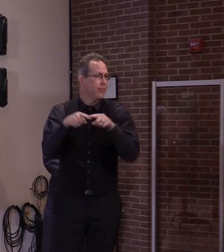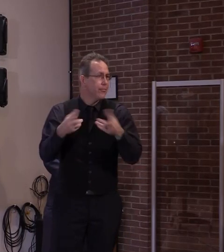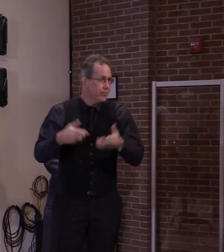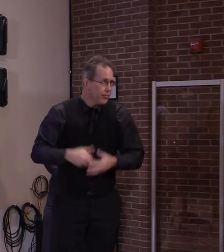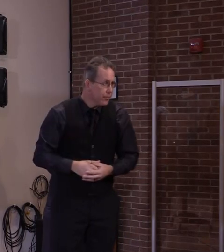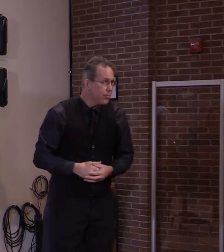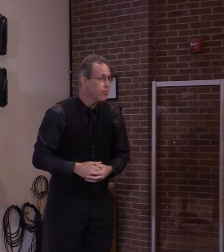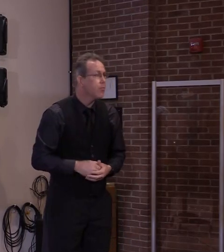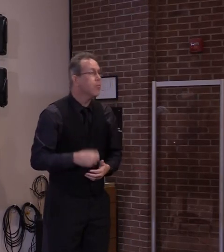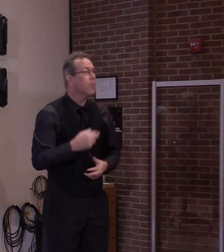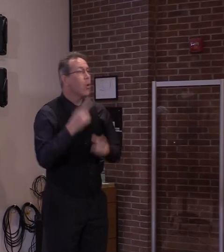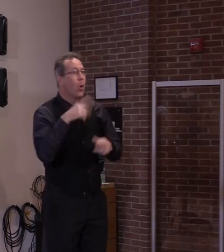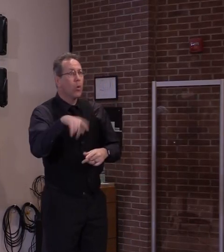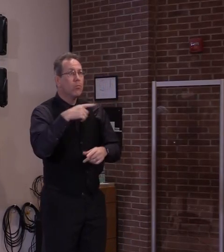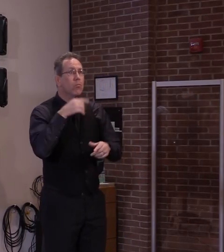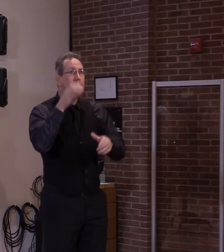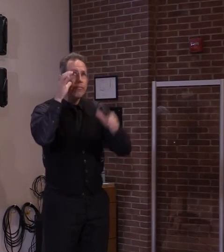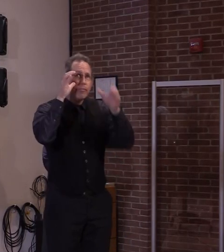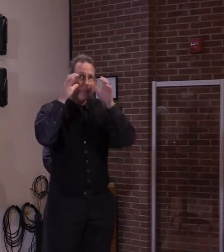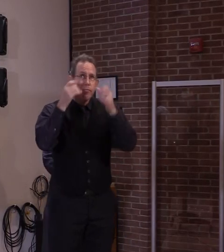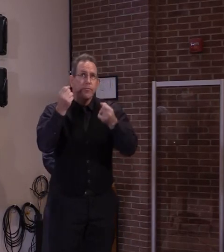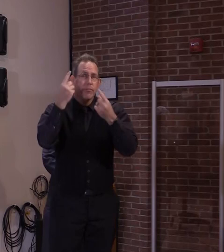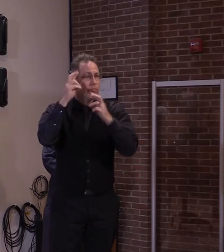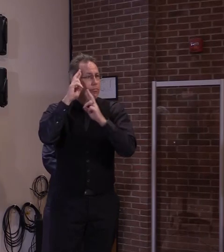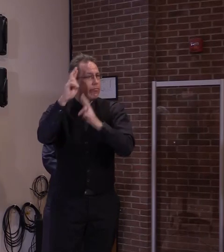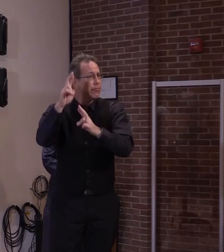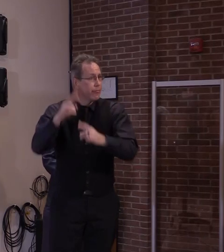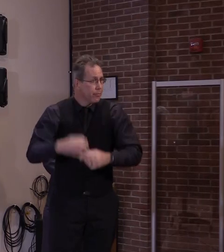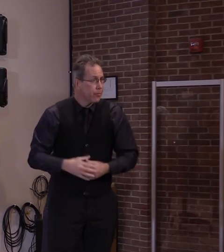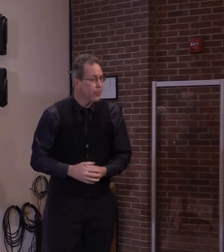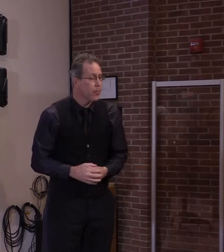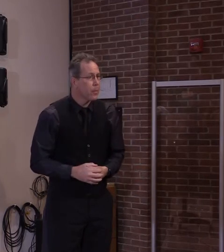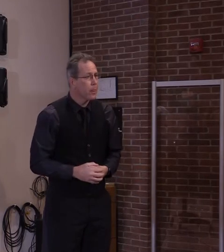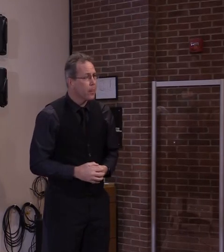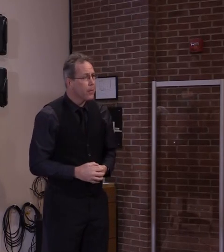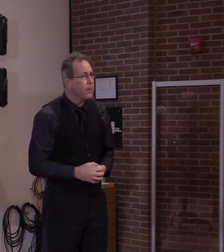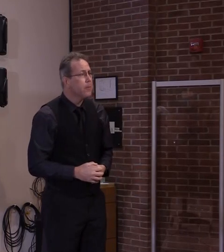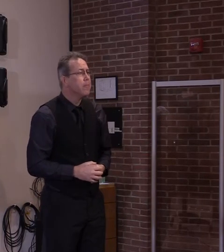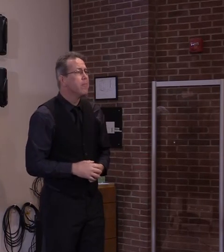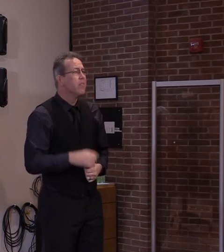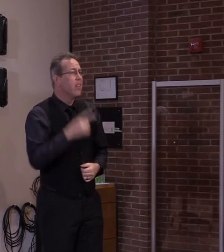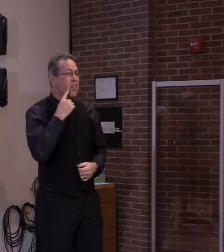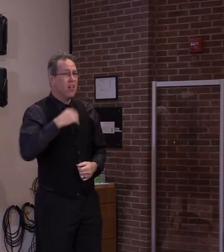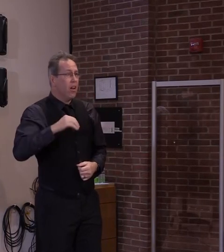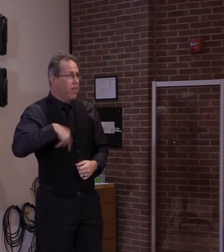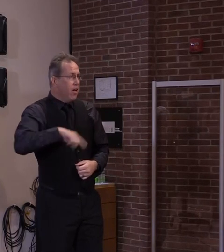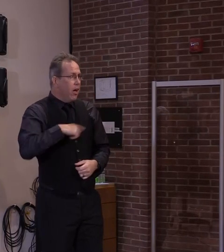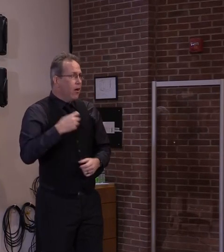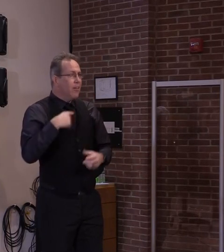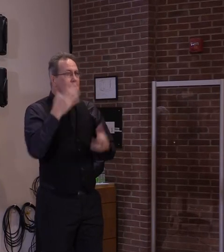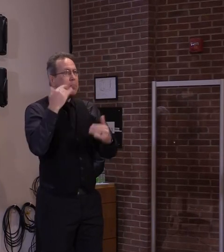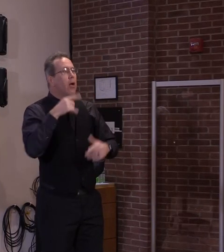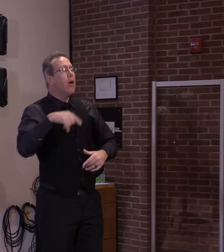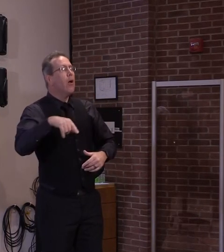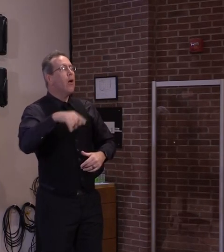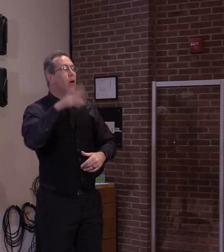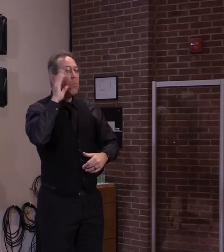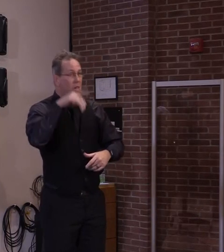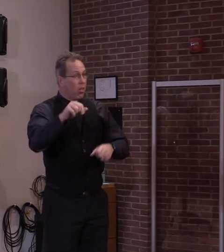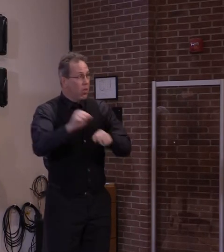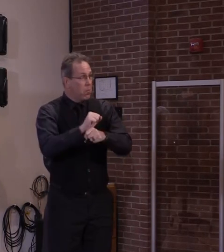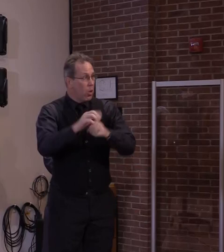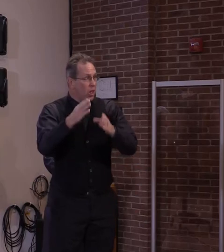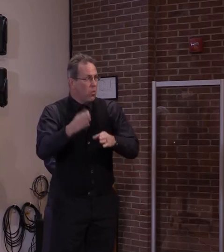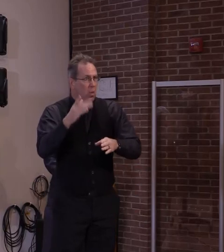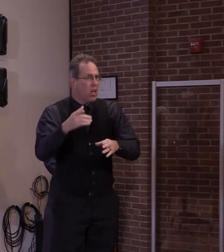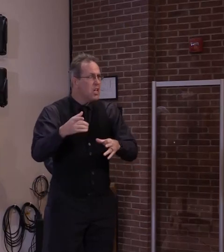asked, you're asking. But again, I don't think any of us expect the employees to police it